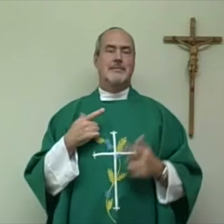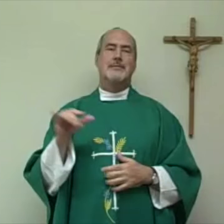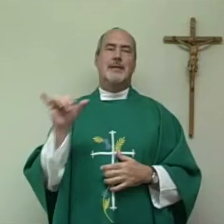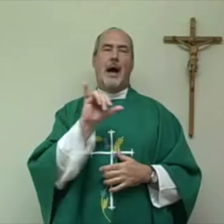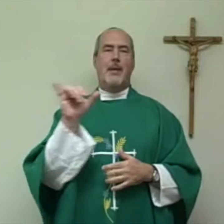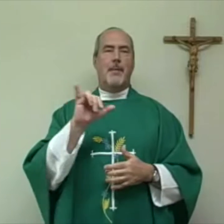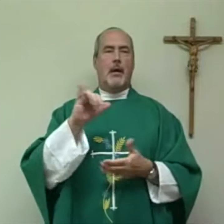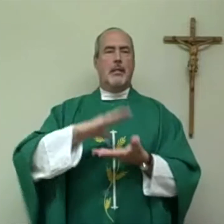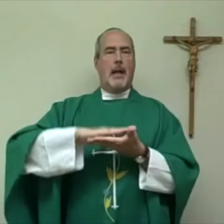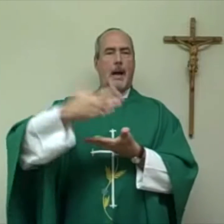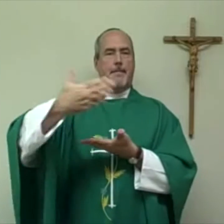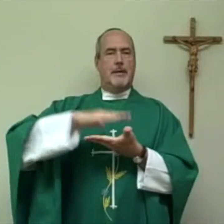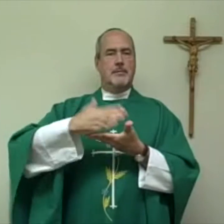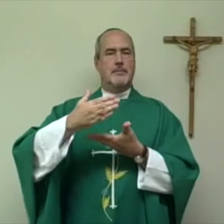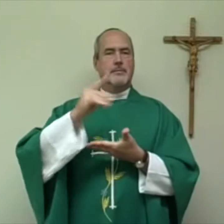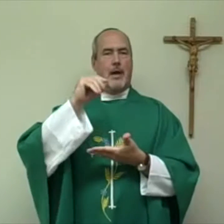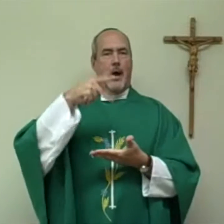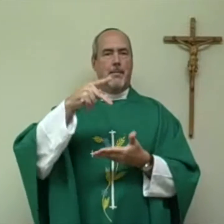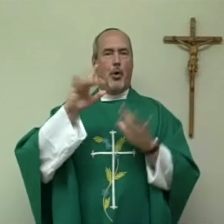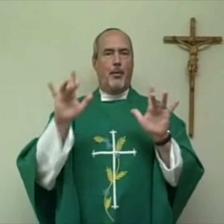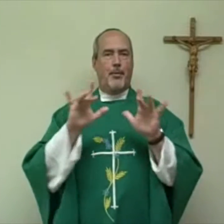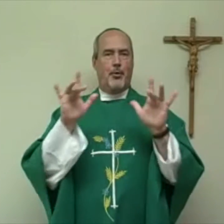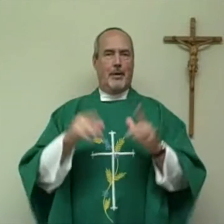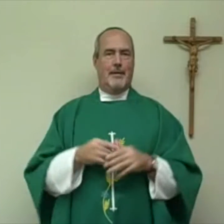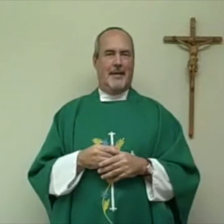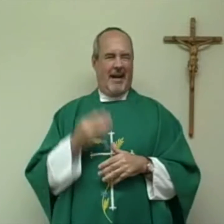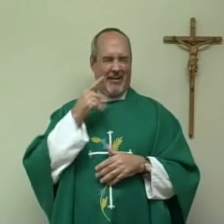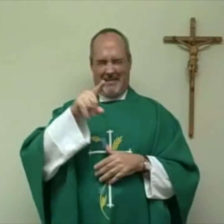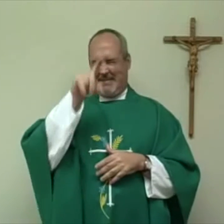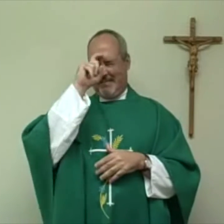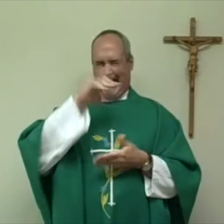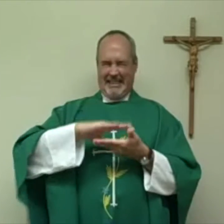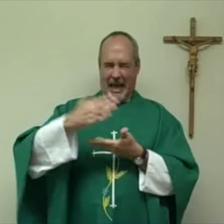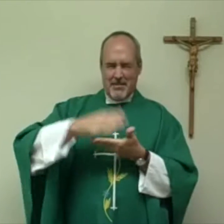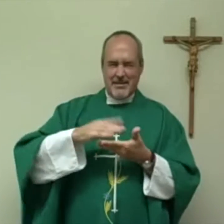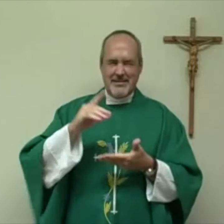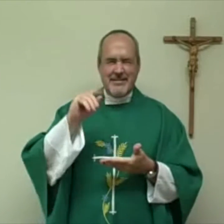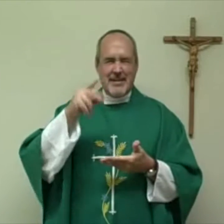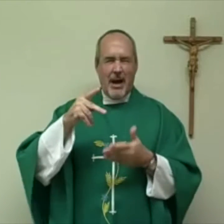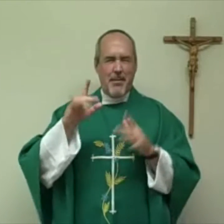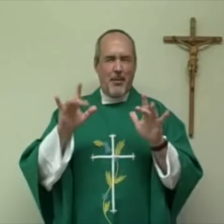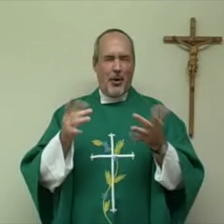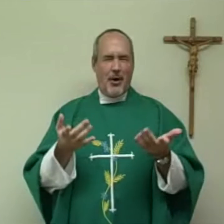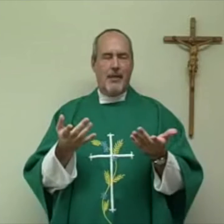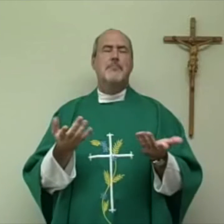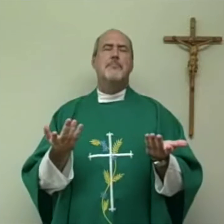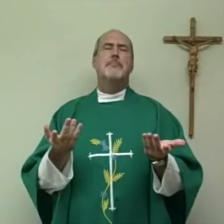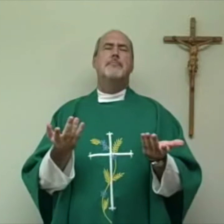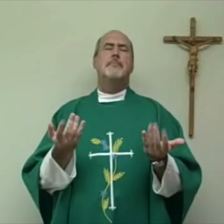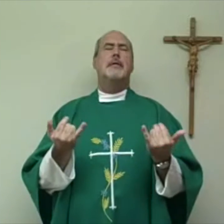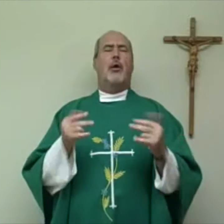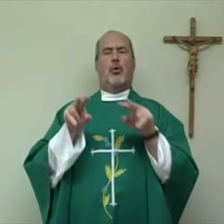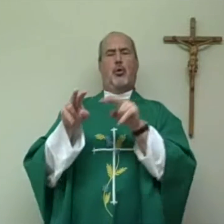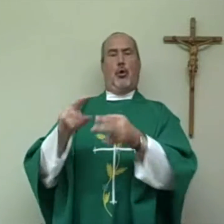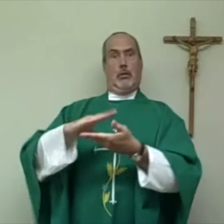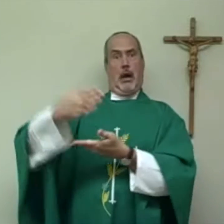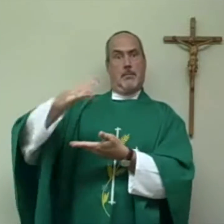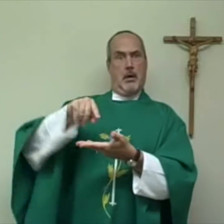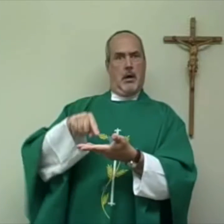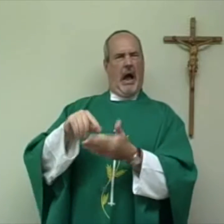at it. We can compare our life to a laptop computer. I know what you're thinking. A laptop computer, what are you talking